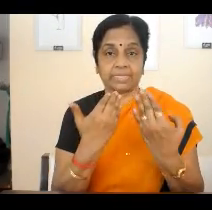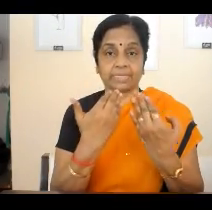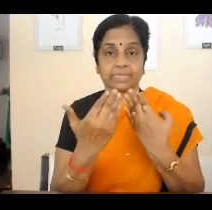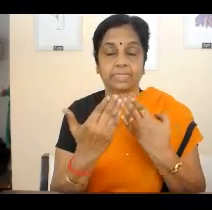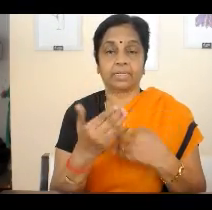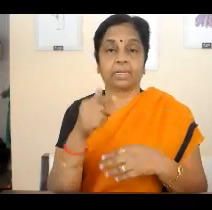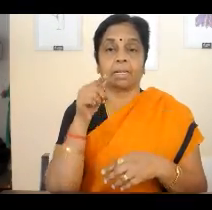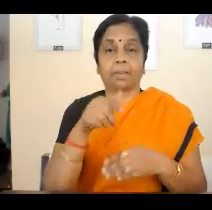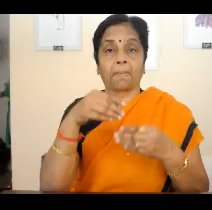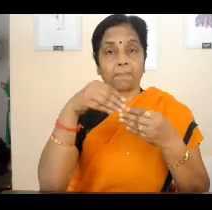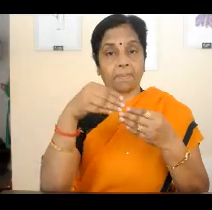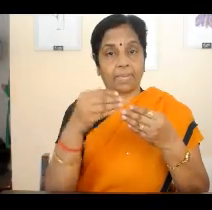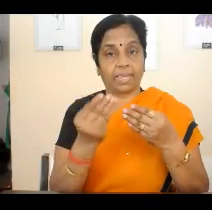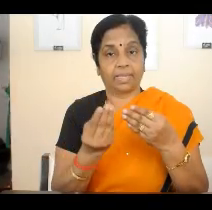in the bill,